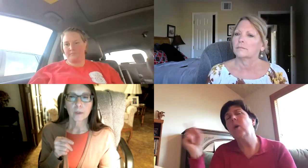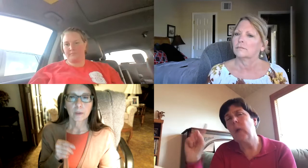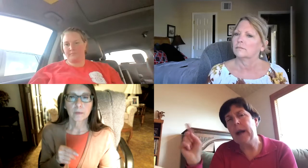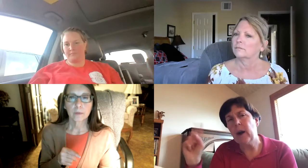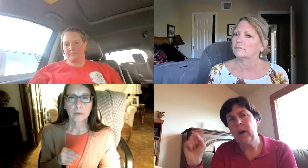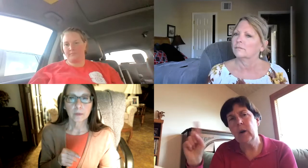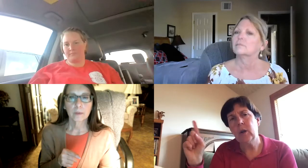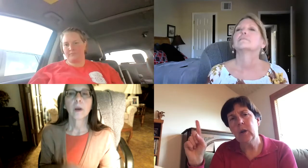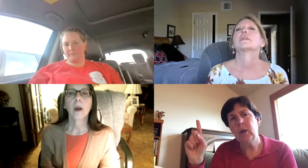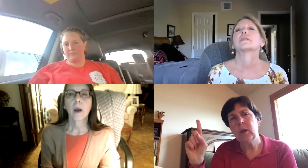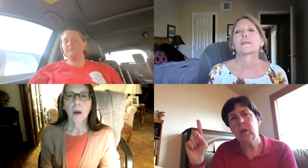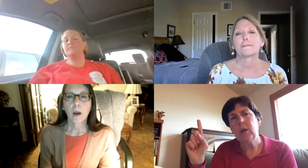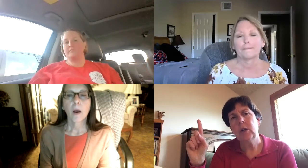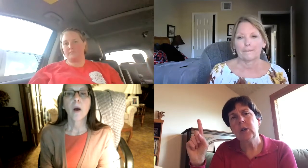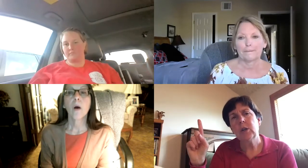sign where.